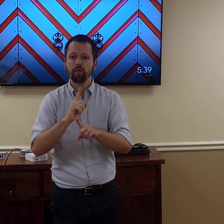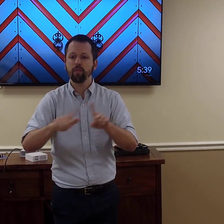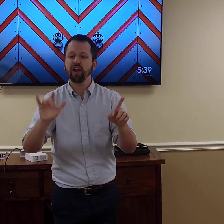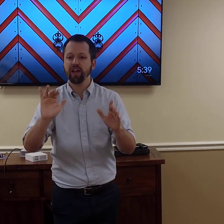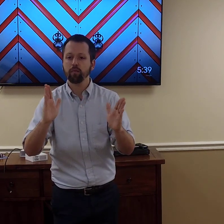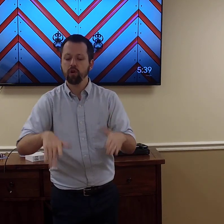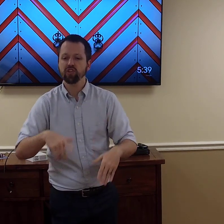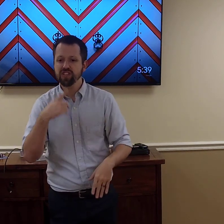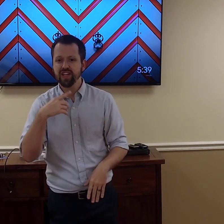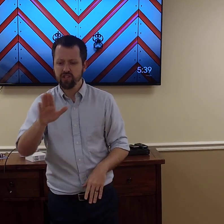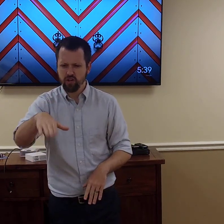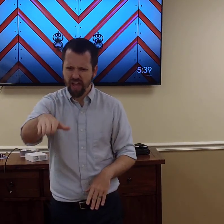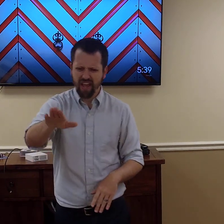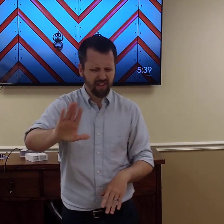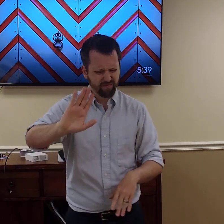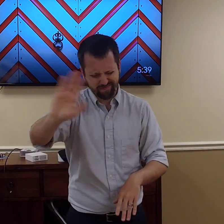But like, person says to you, hey.